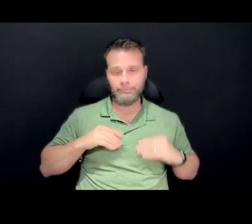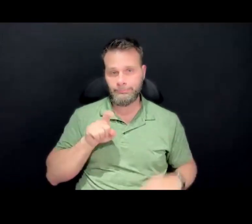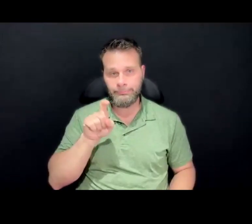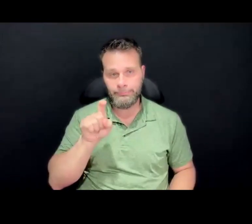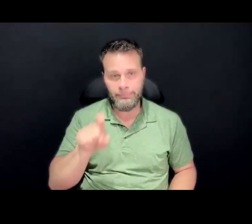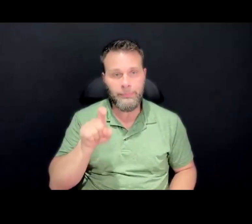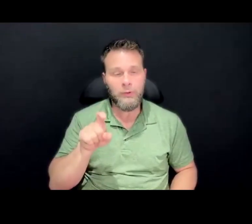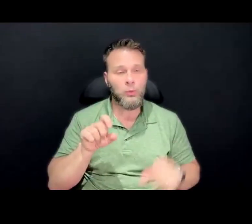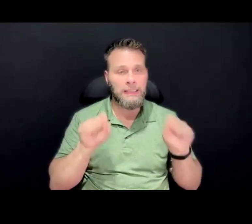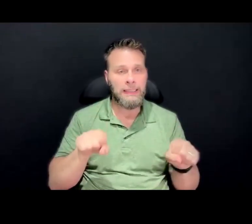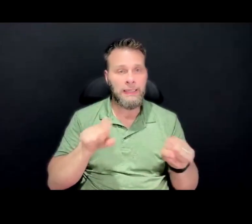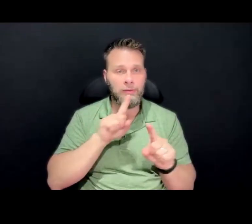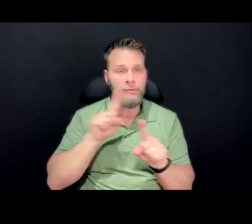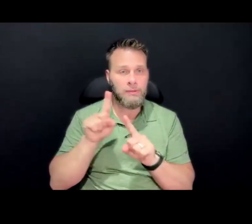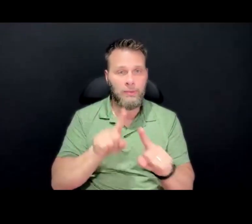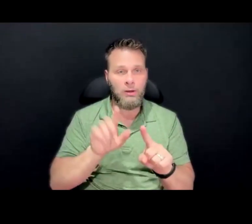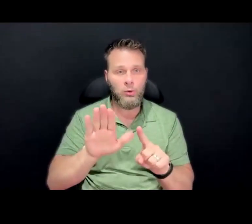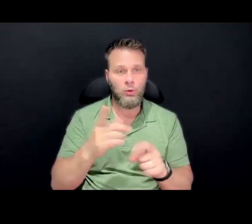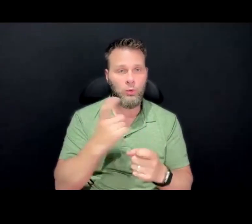opportunity to answer your questions.